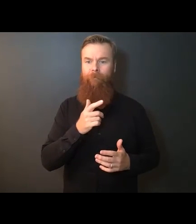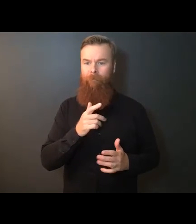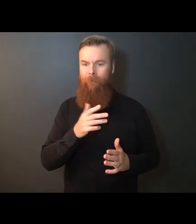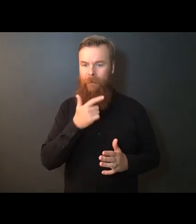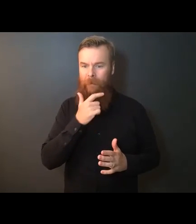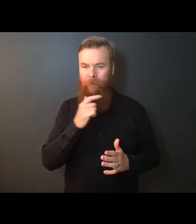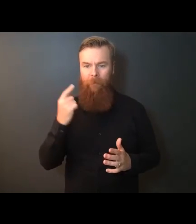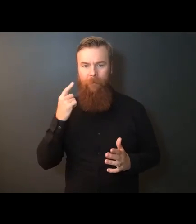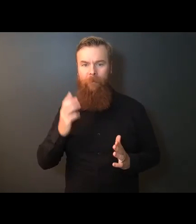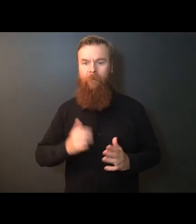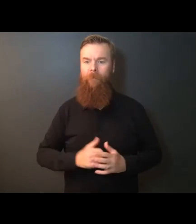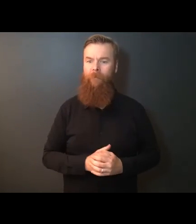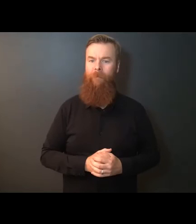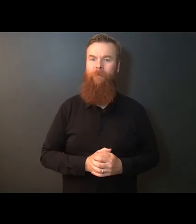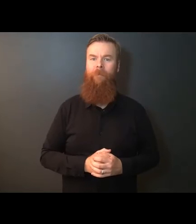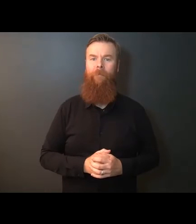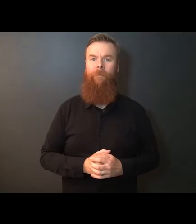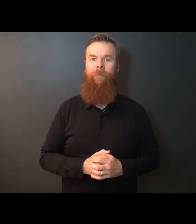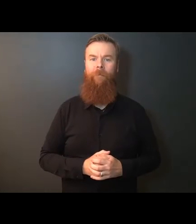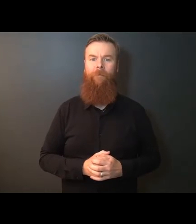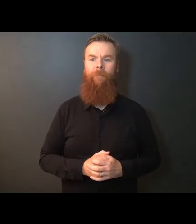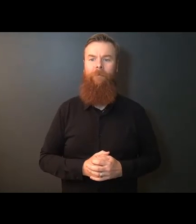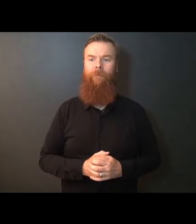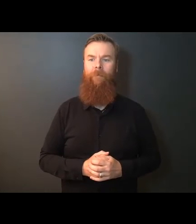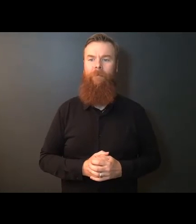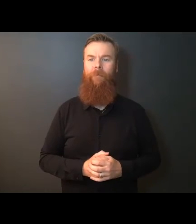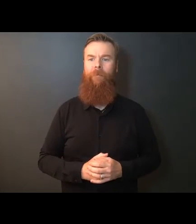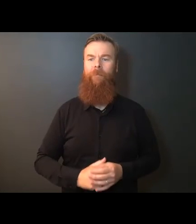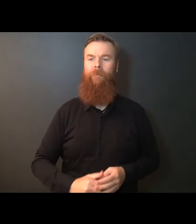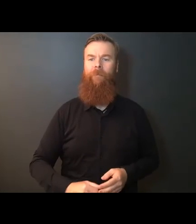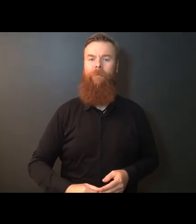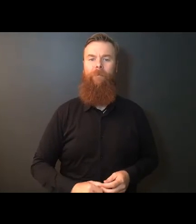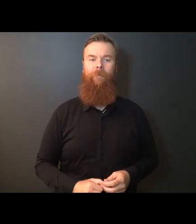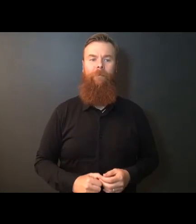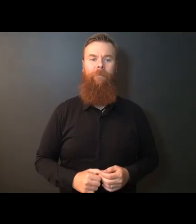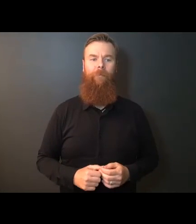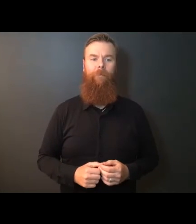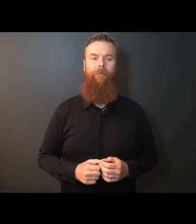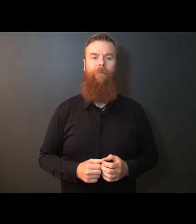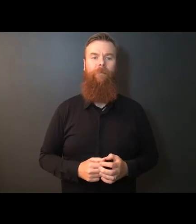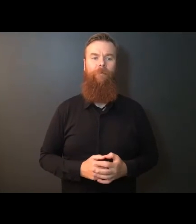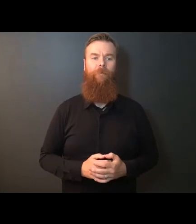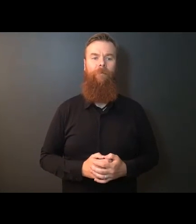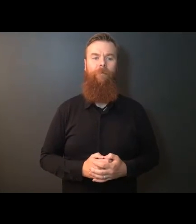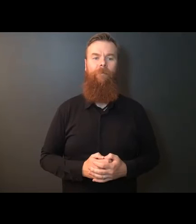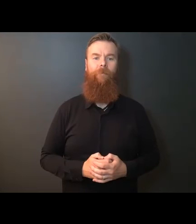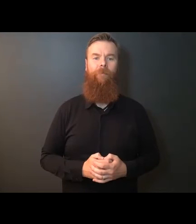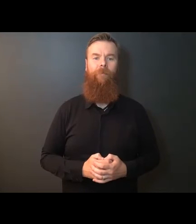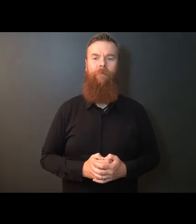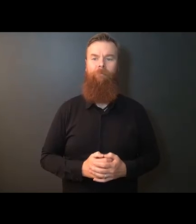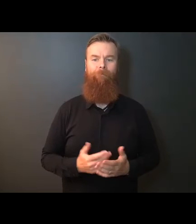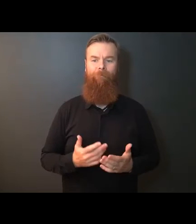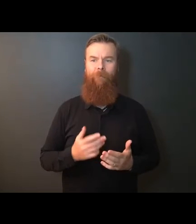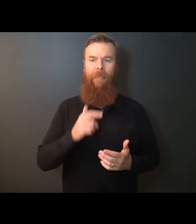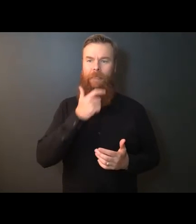As my colleagues, as I said, my name is Antonio Palma, and I started off